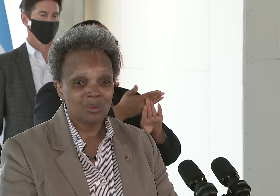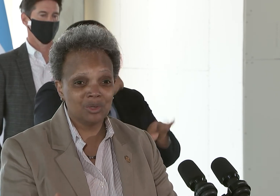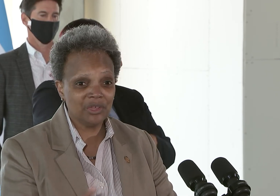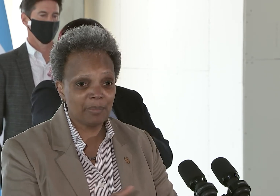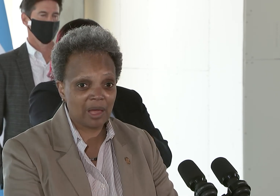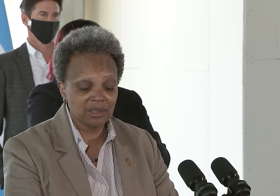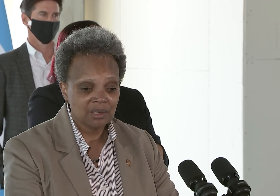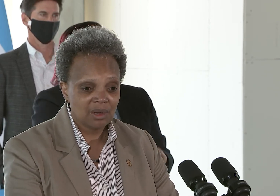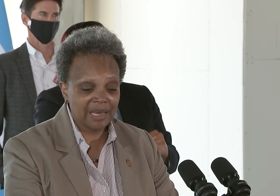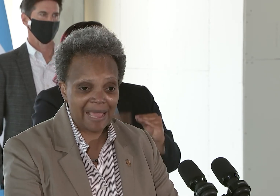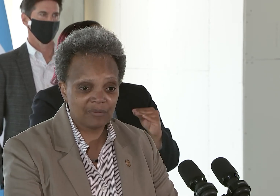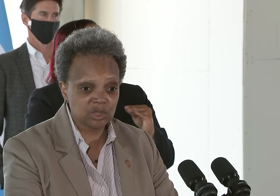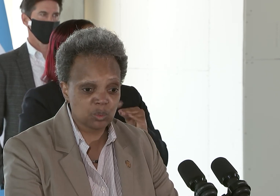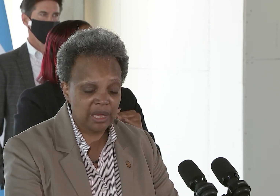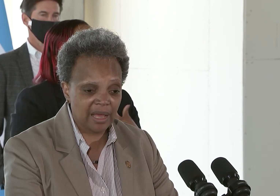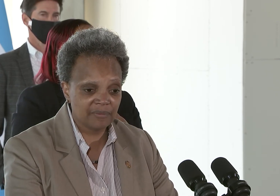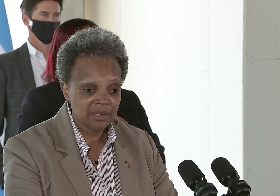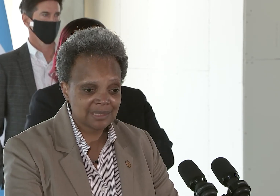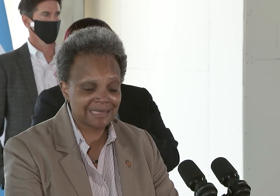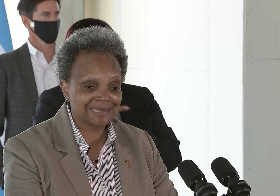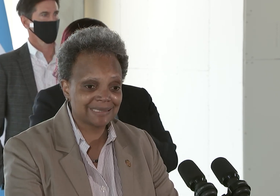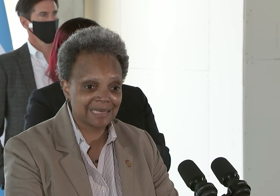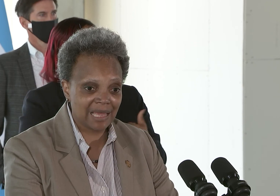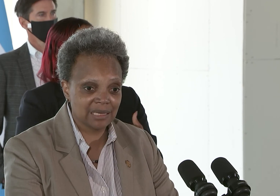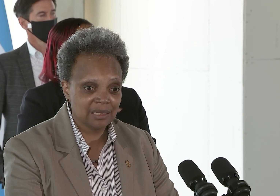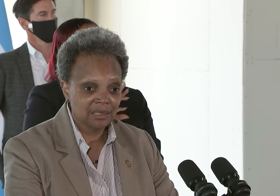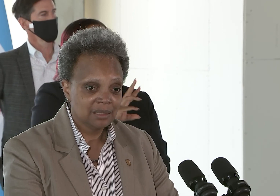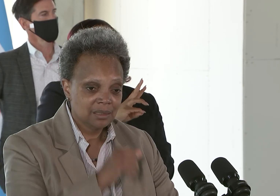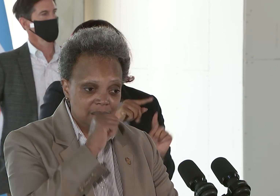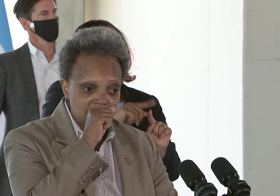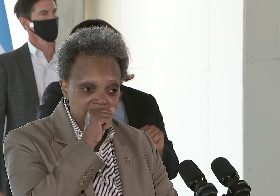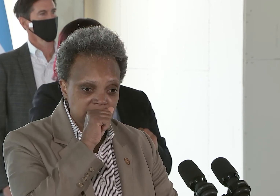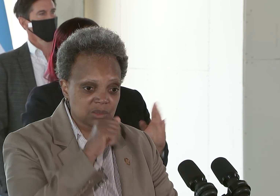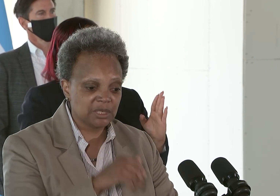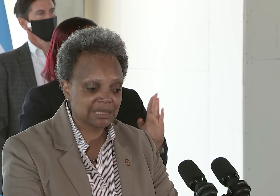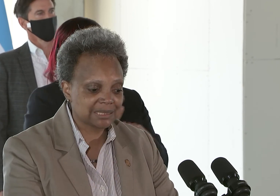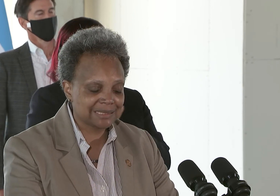summer. When you think about, on average, we have 6 to 10